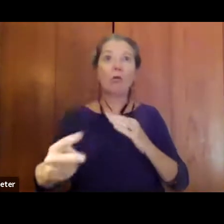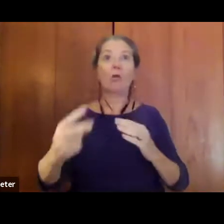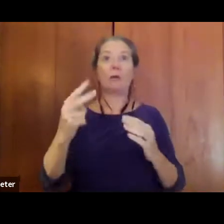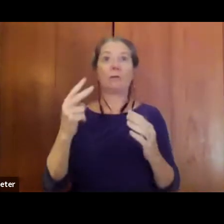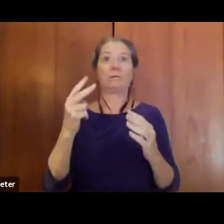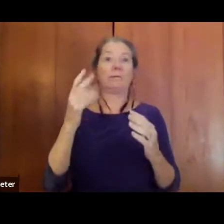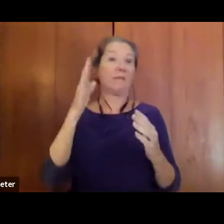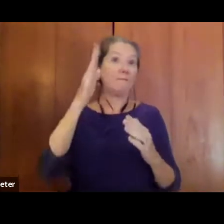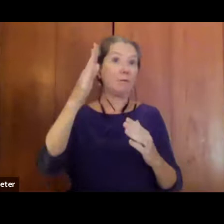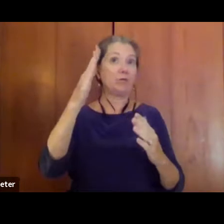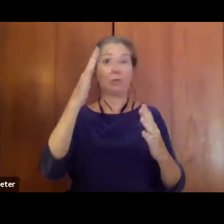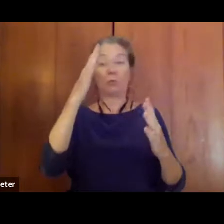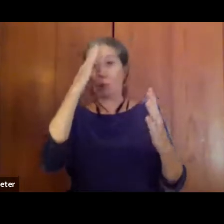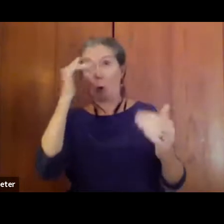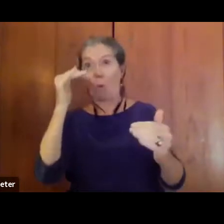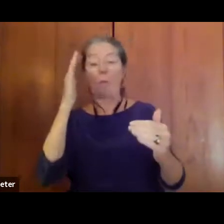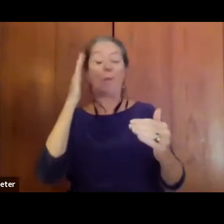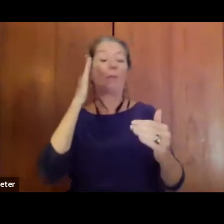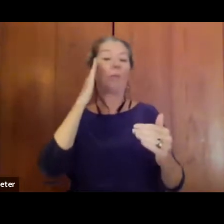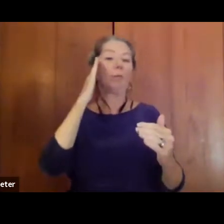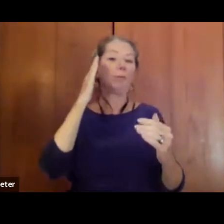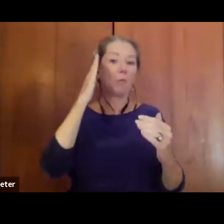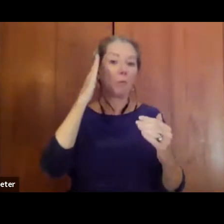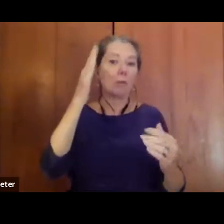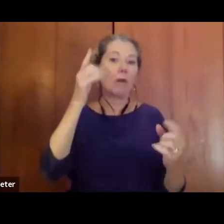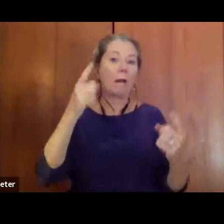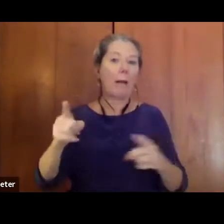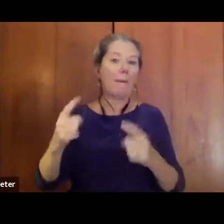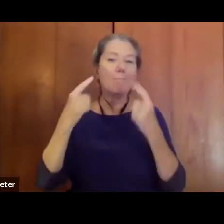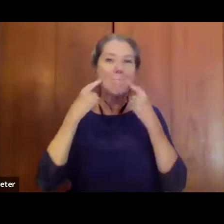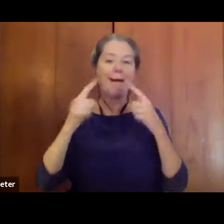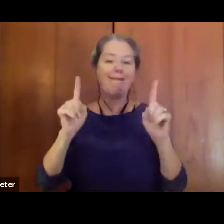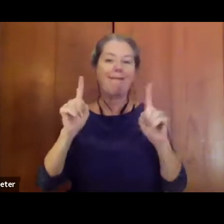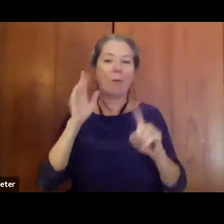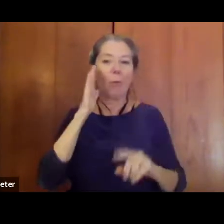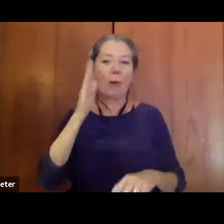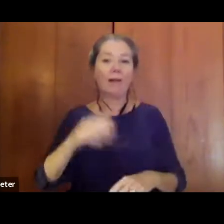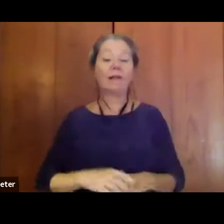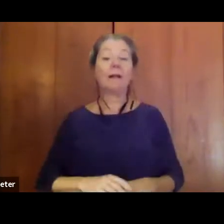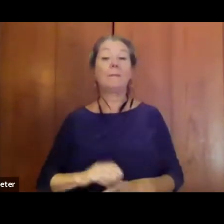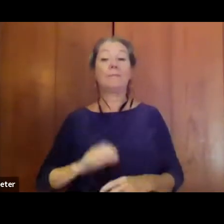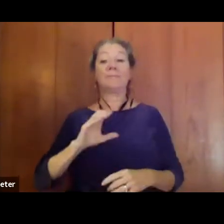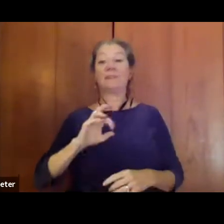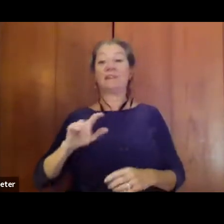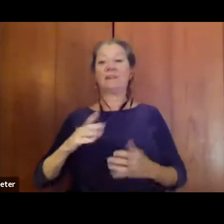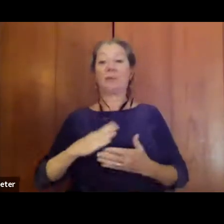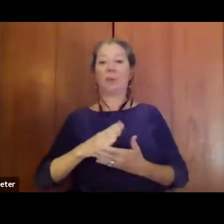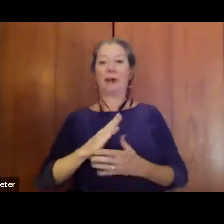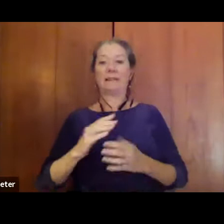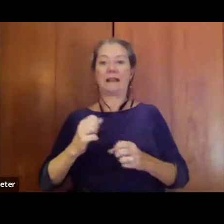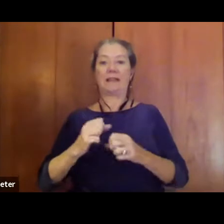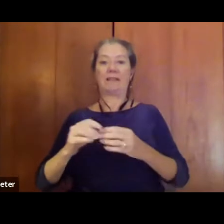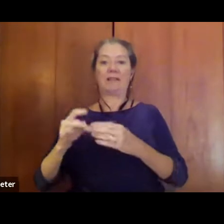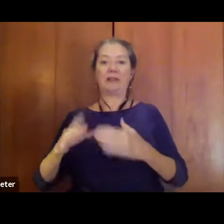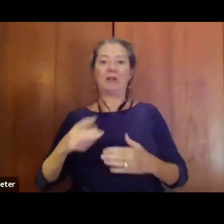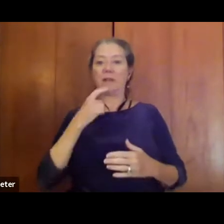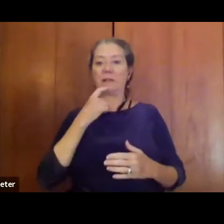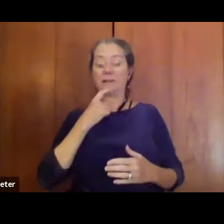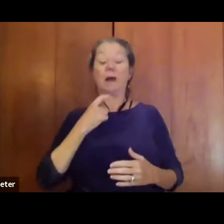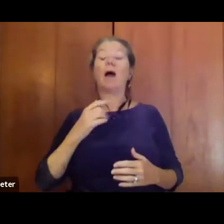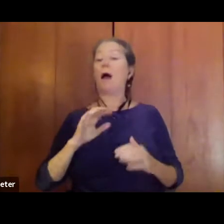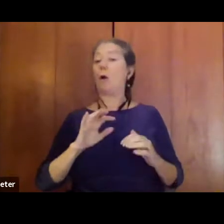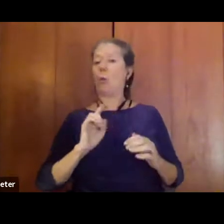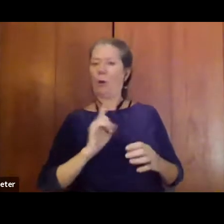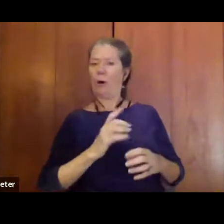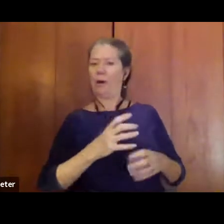fruition. I think civil rights leader Cesar Chavez stated it best when he said, "We draw our strength from the very